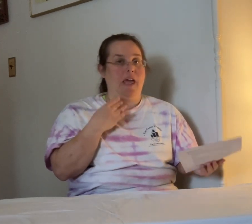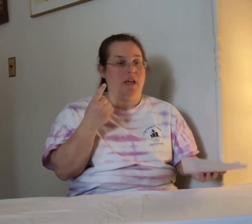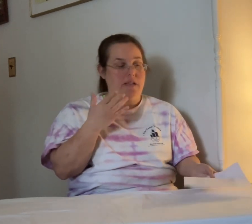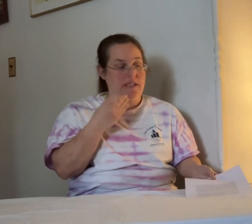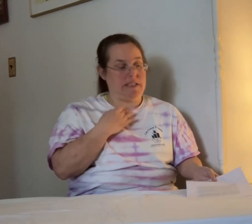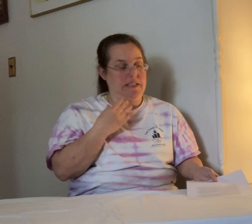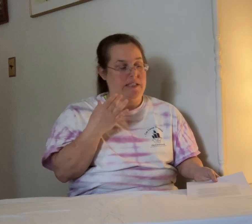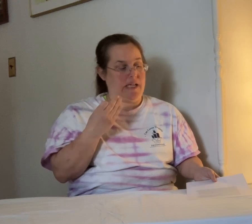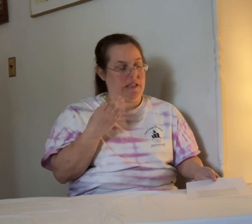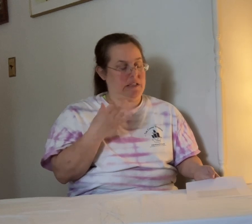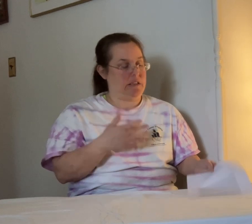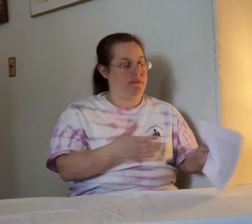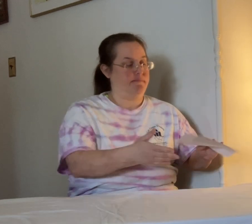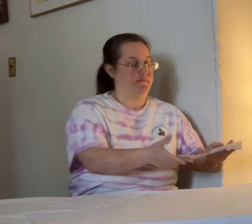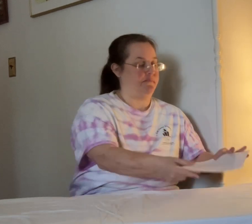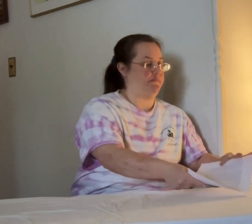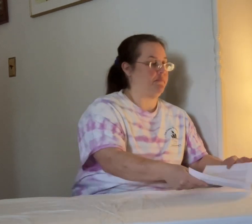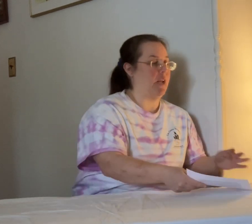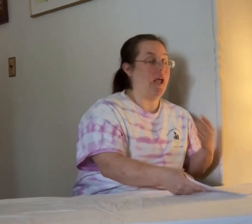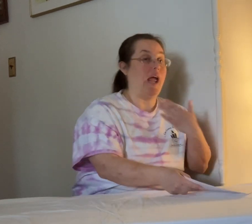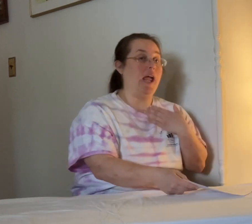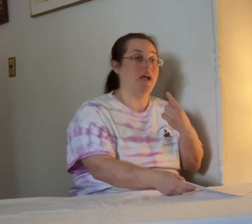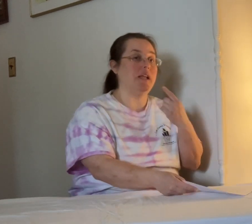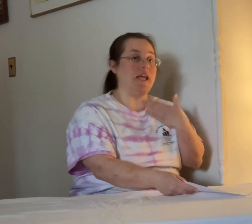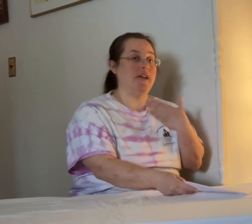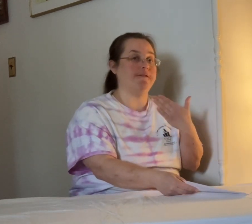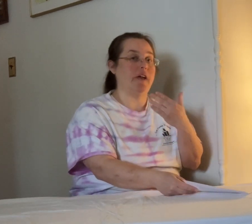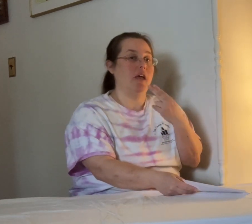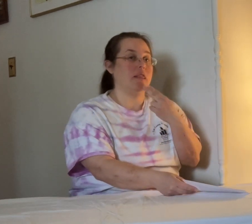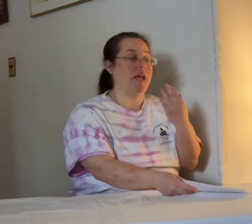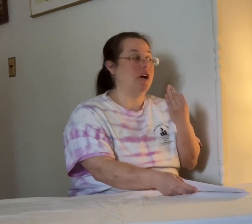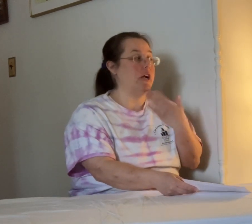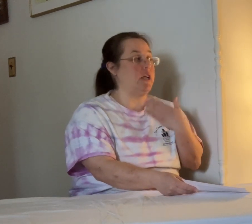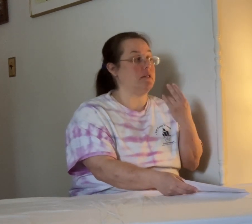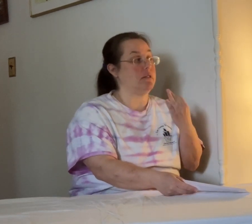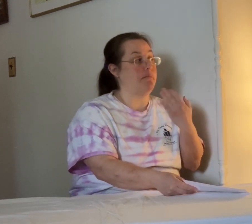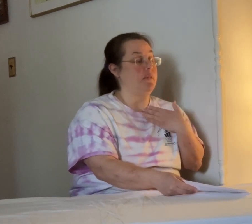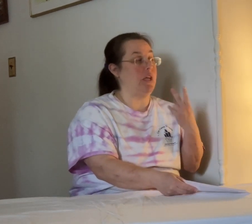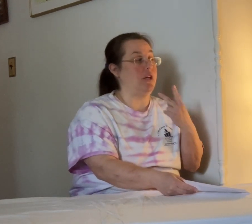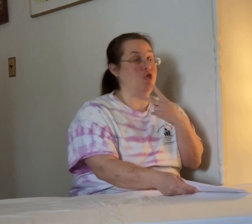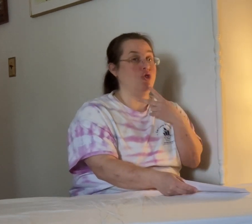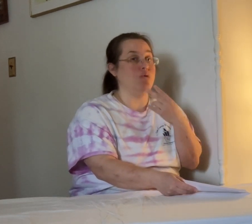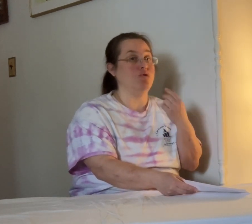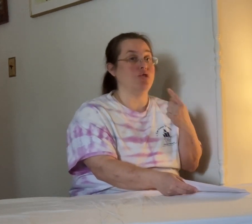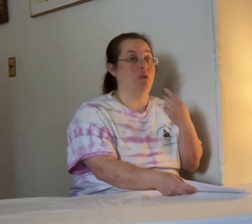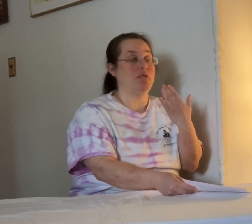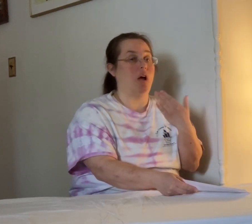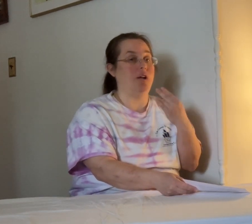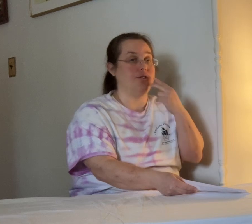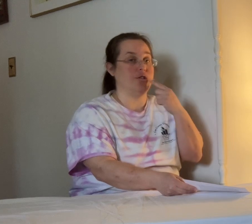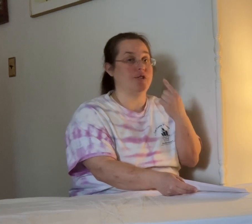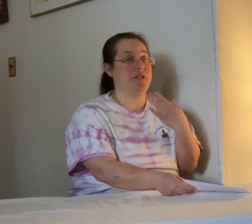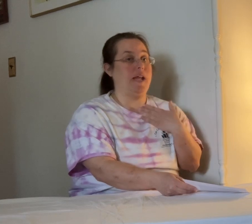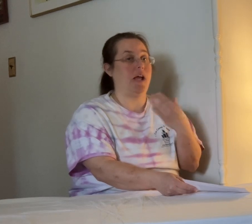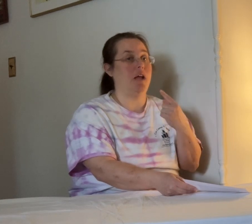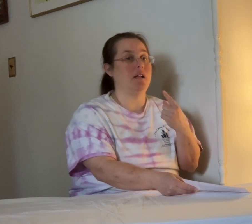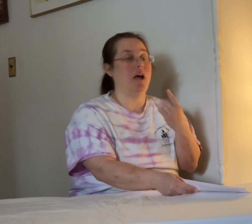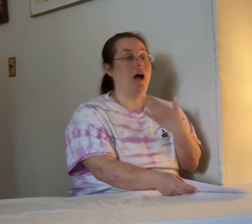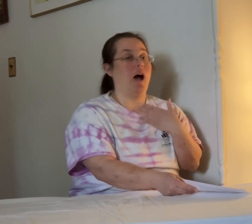and 6. Okay. And if there is something you don't understand,